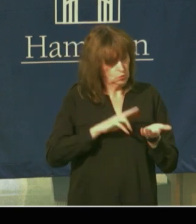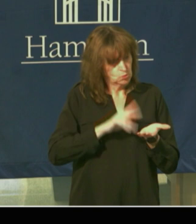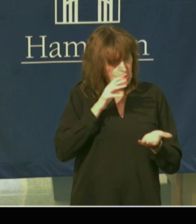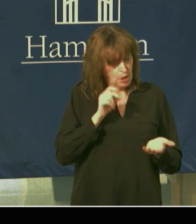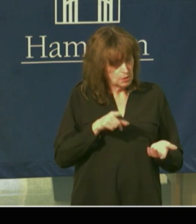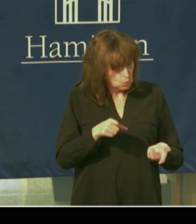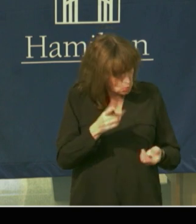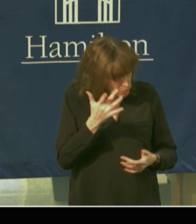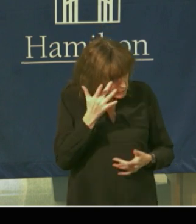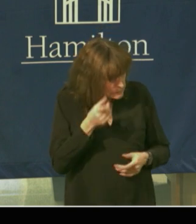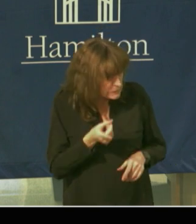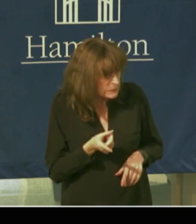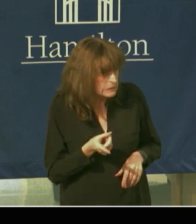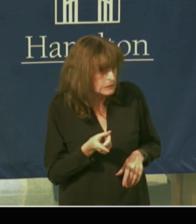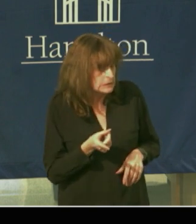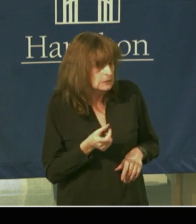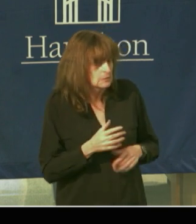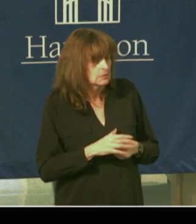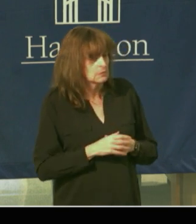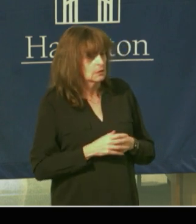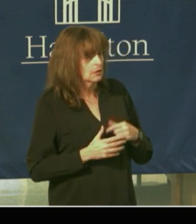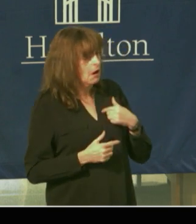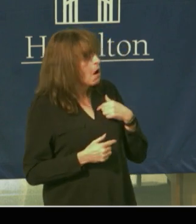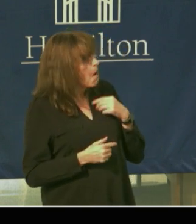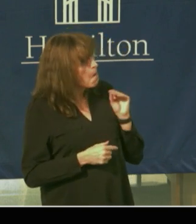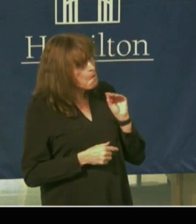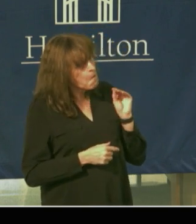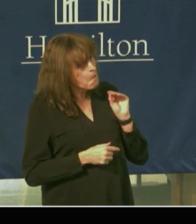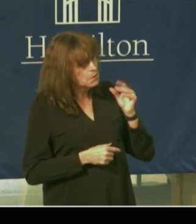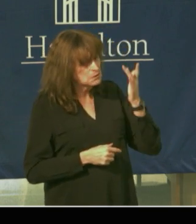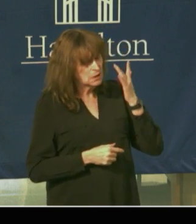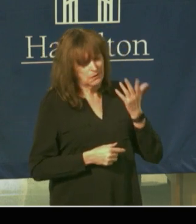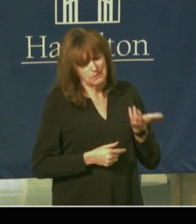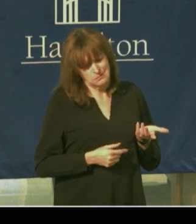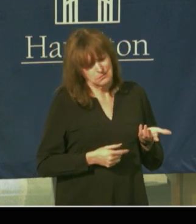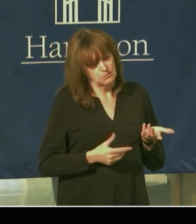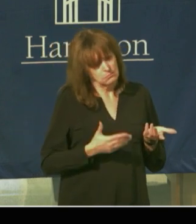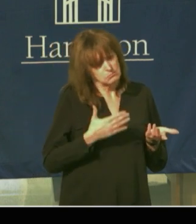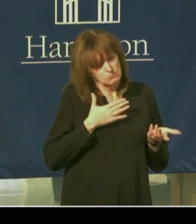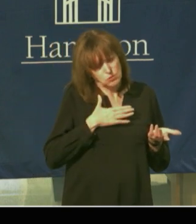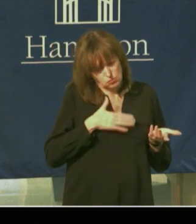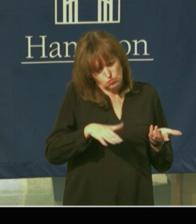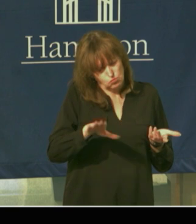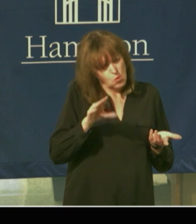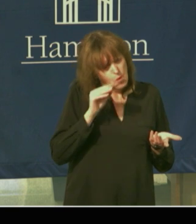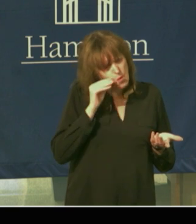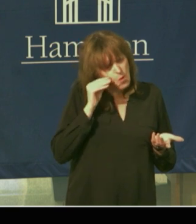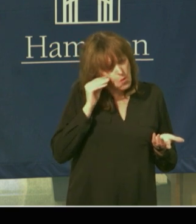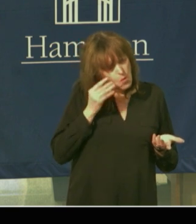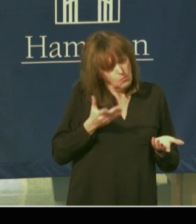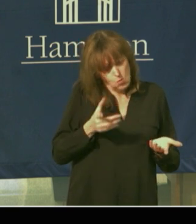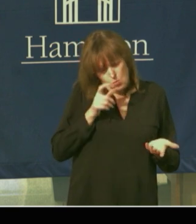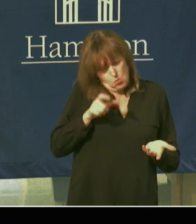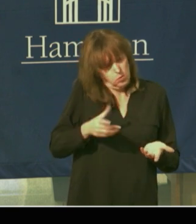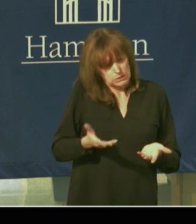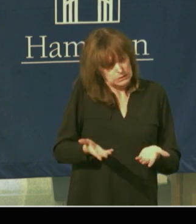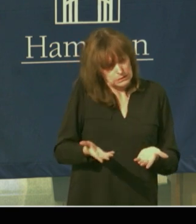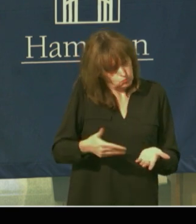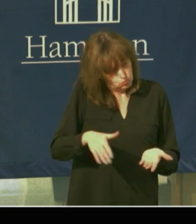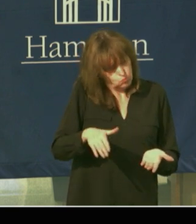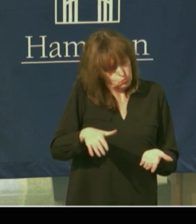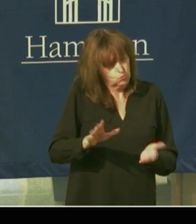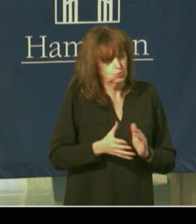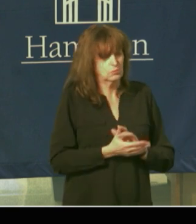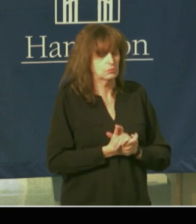that people are well, then, you know, the first response is then you don't need to be tested. That doesn't mean that you might not need to be tested